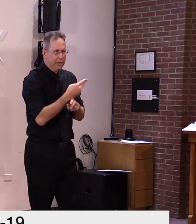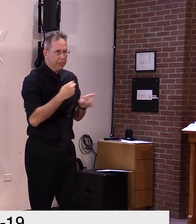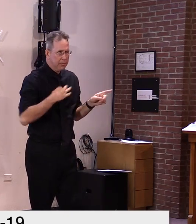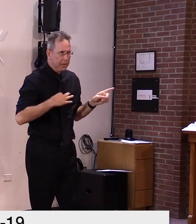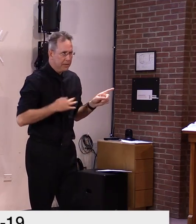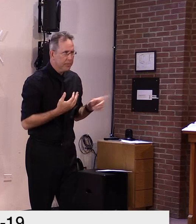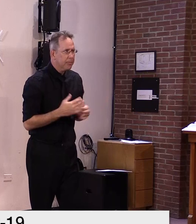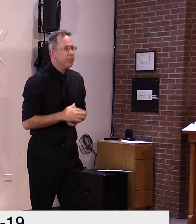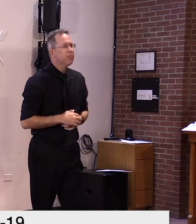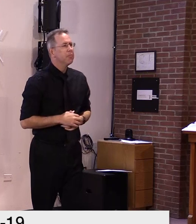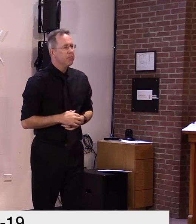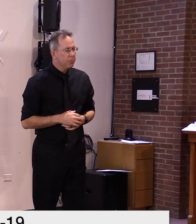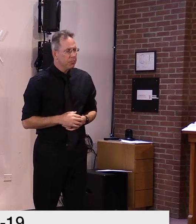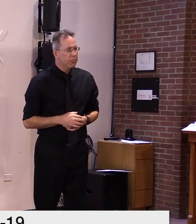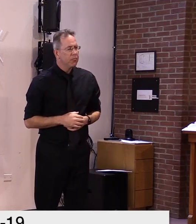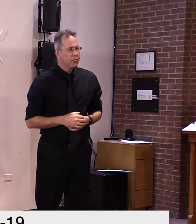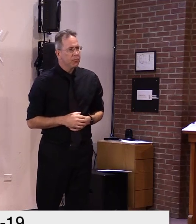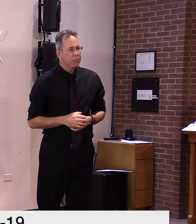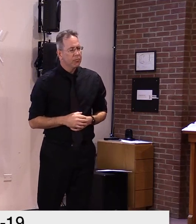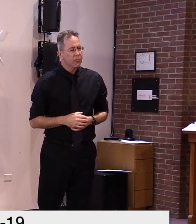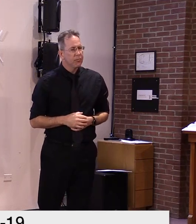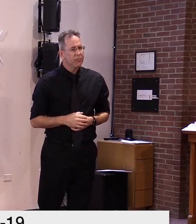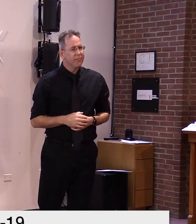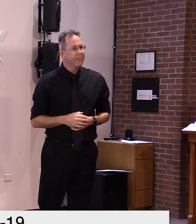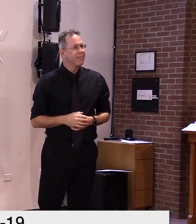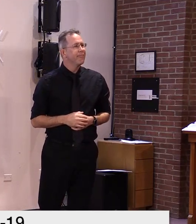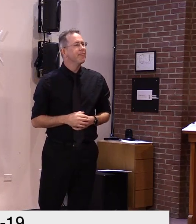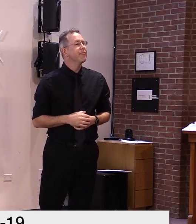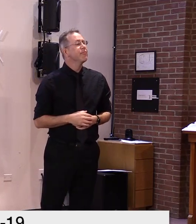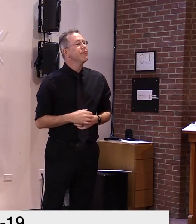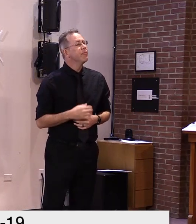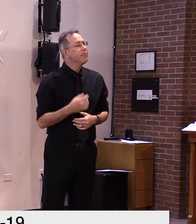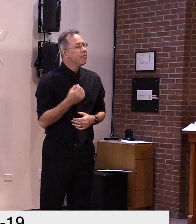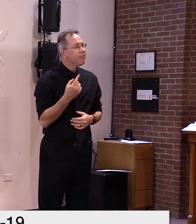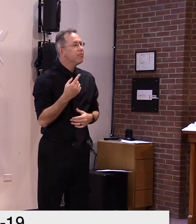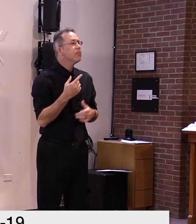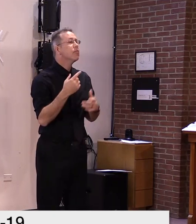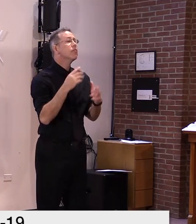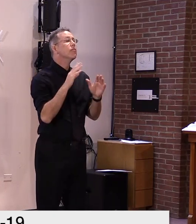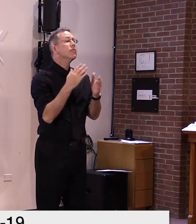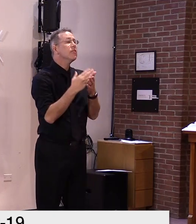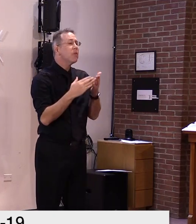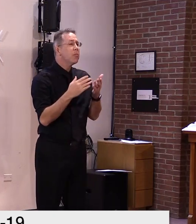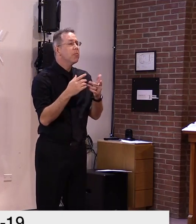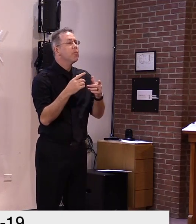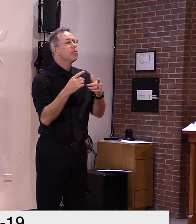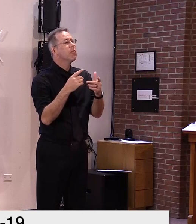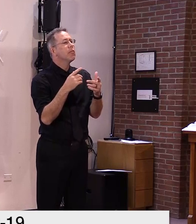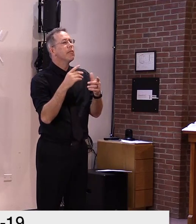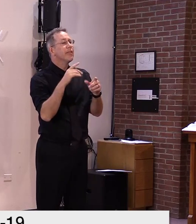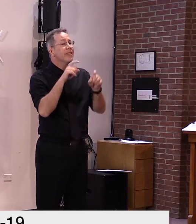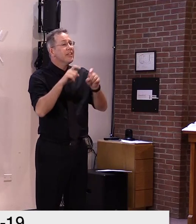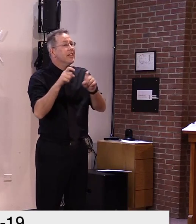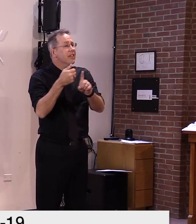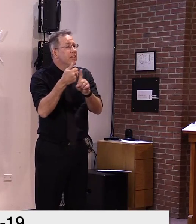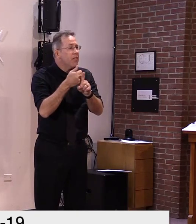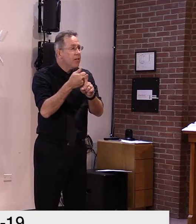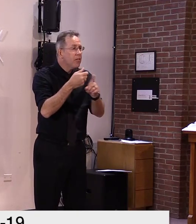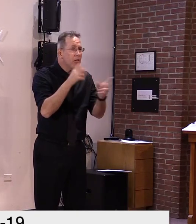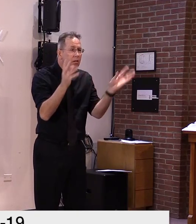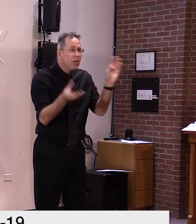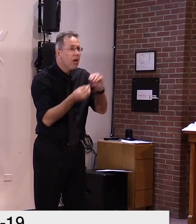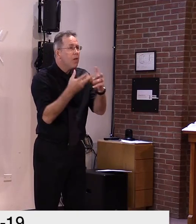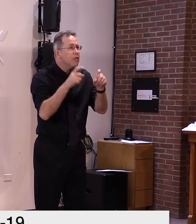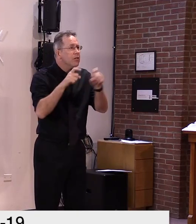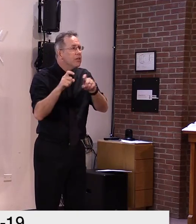beginning of the pandemic. And if you look at the number of PCR positive cases that have come back, we also rank number one in